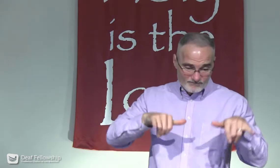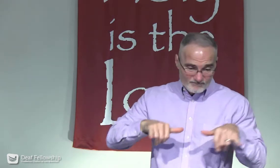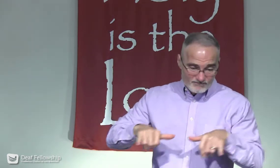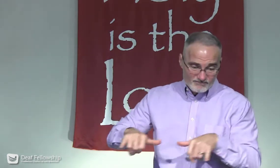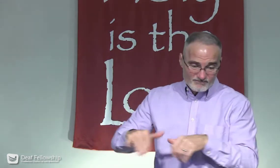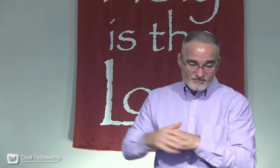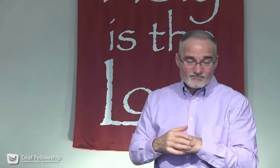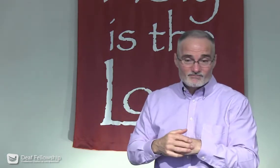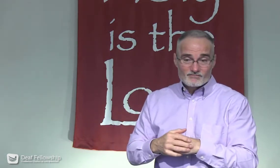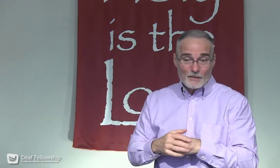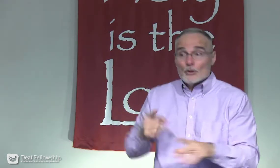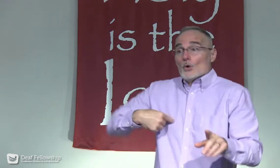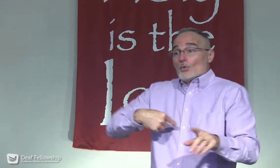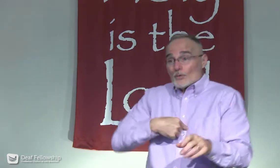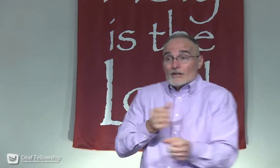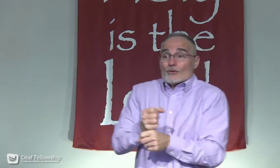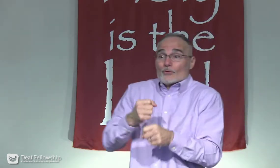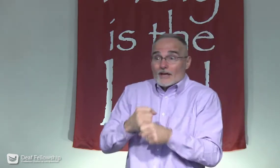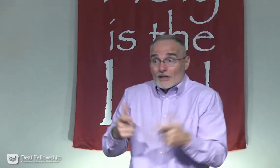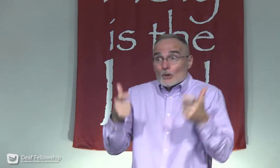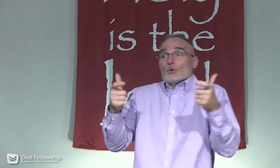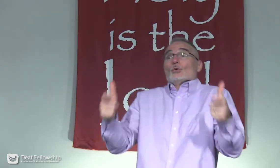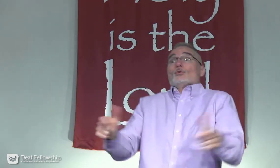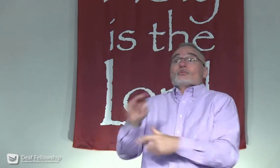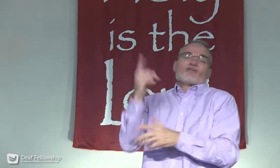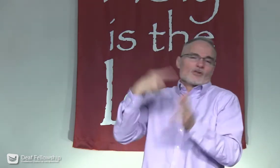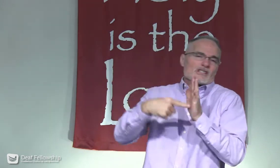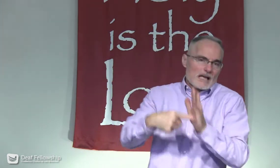And, you know, his response was pretty common, right?